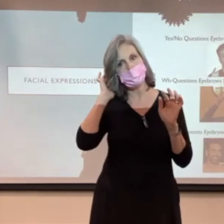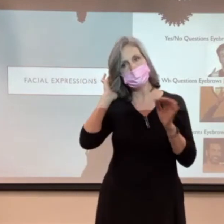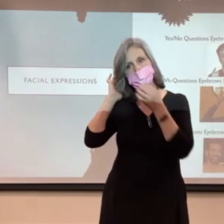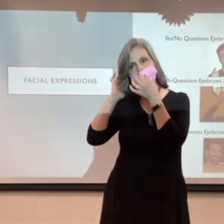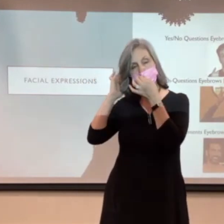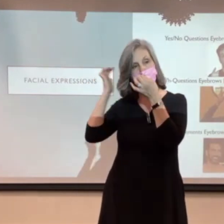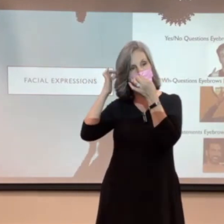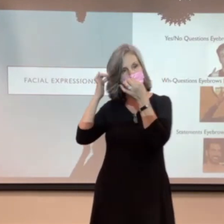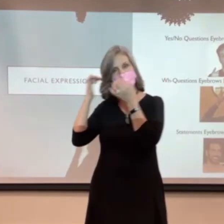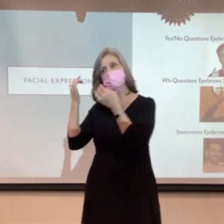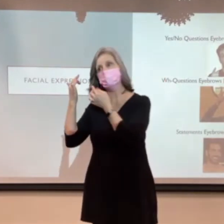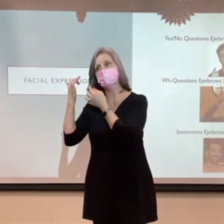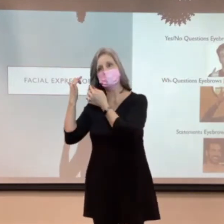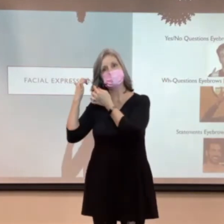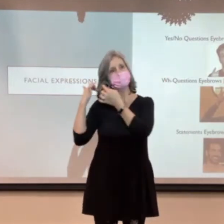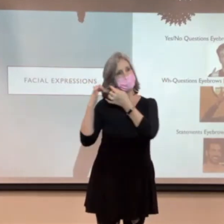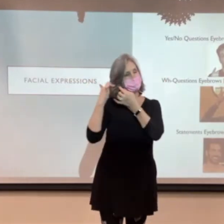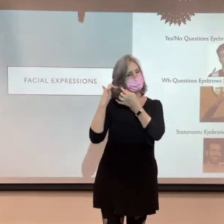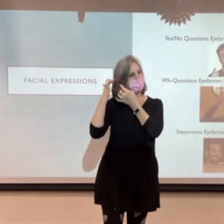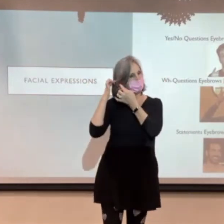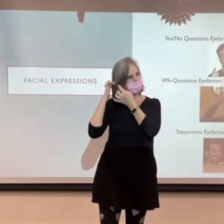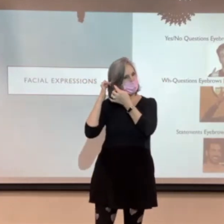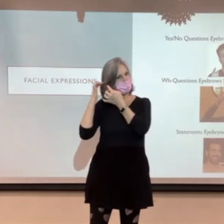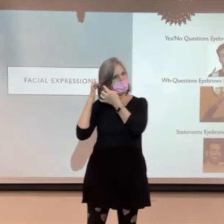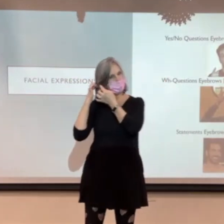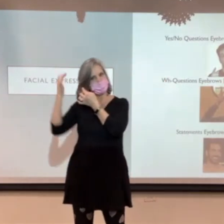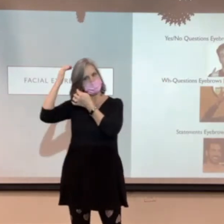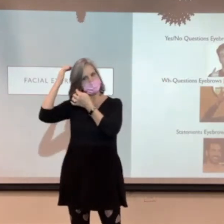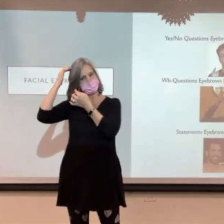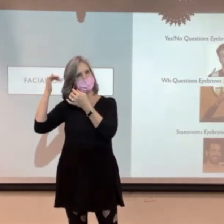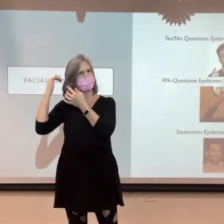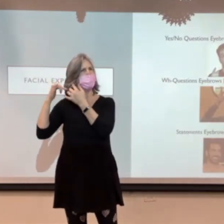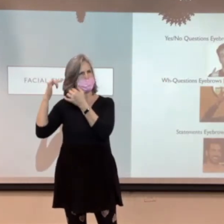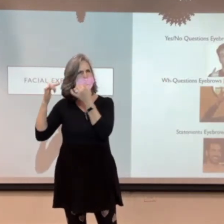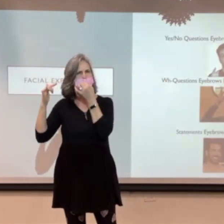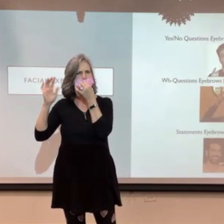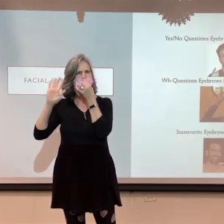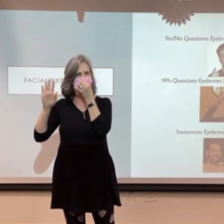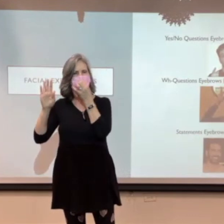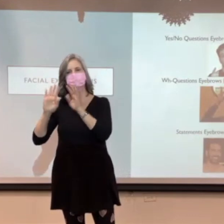allows you to bypass the nerve in your ear and go right to the brain, or the cochlear part, the nerve.